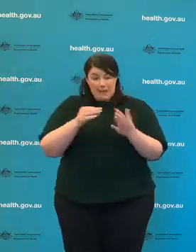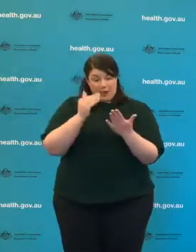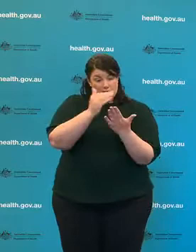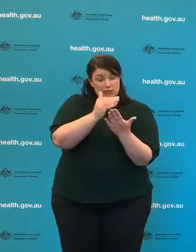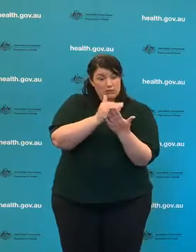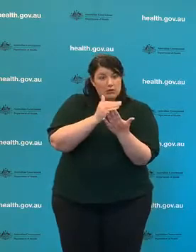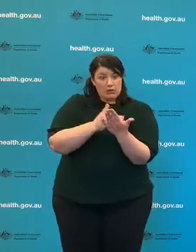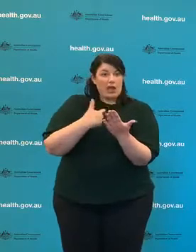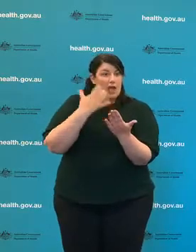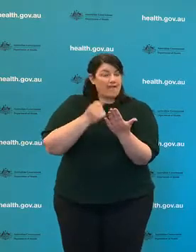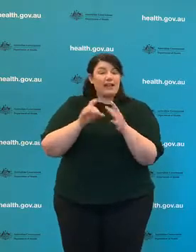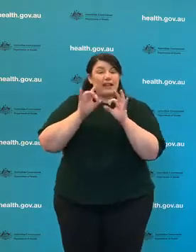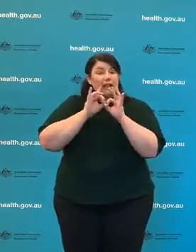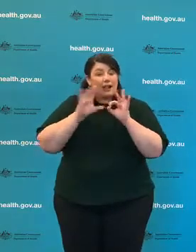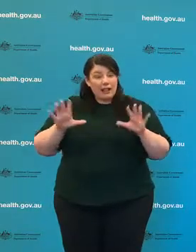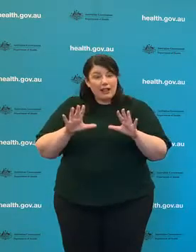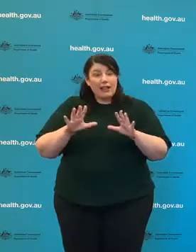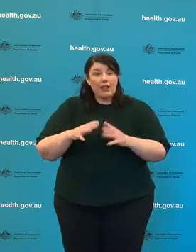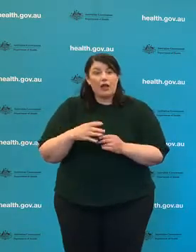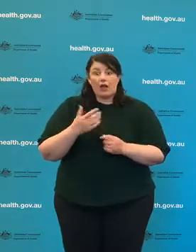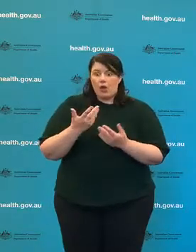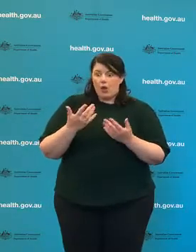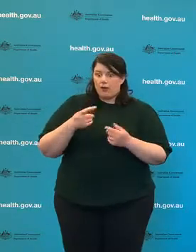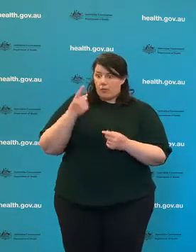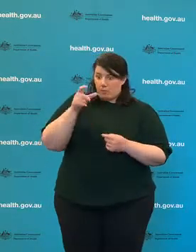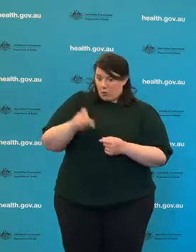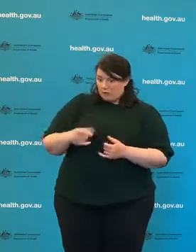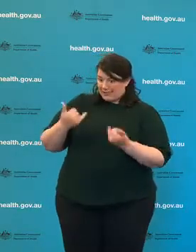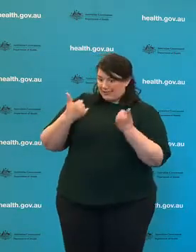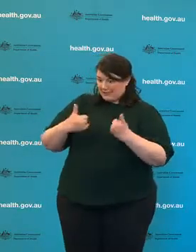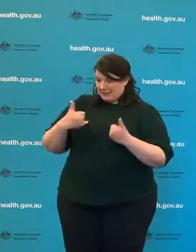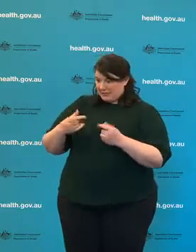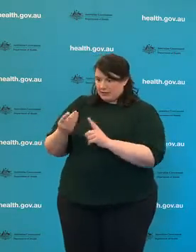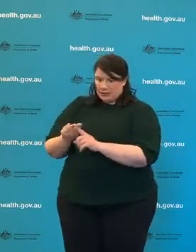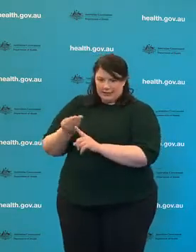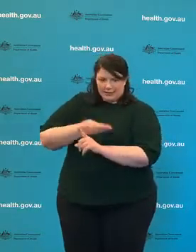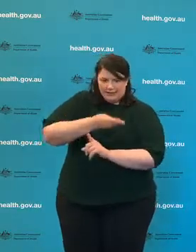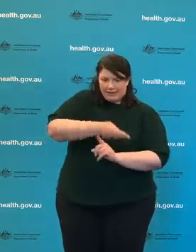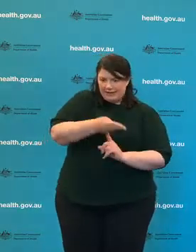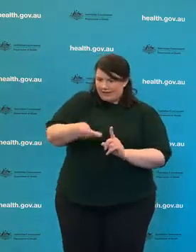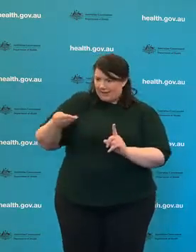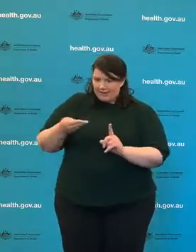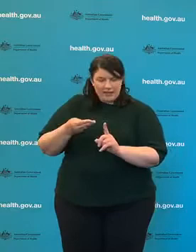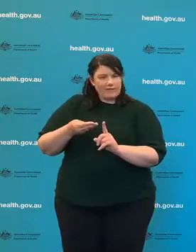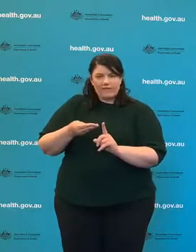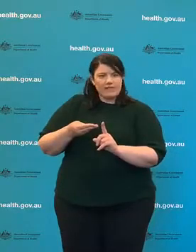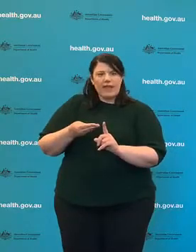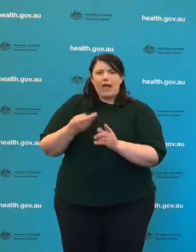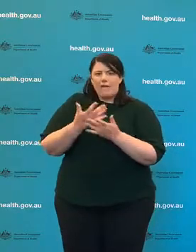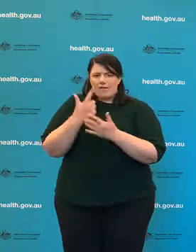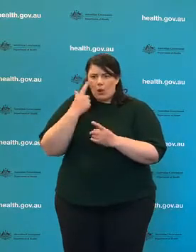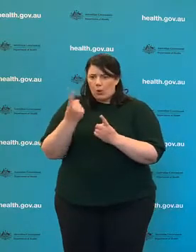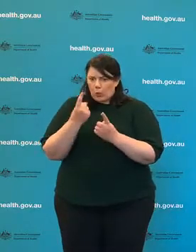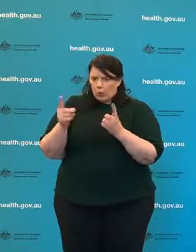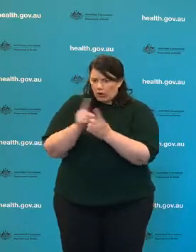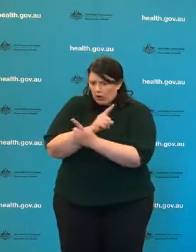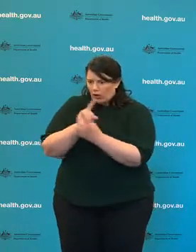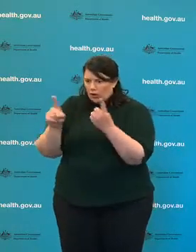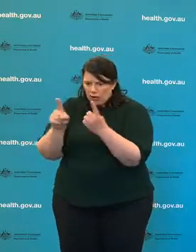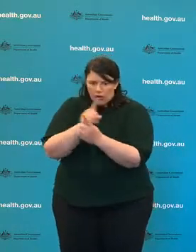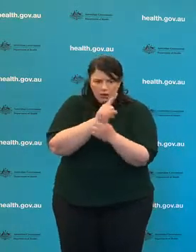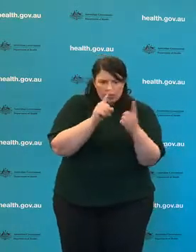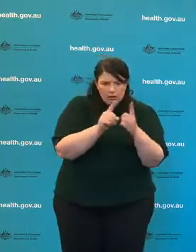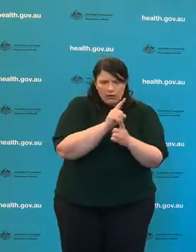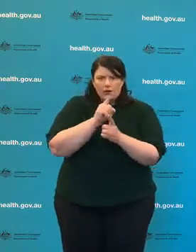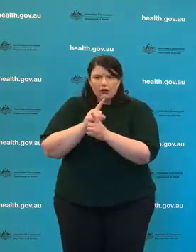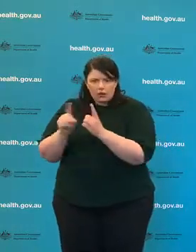What you want to do is find the cases, so you stop the infectious person being in the community and put them in isolation, and you then